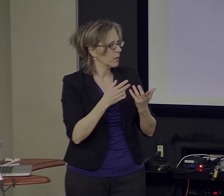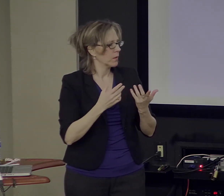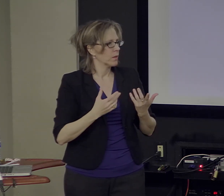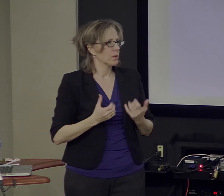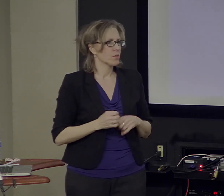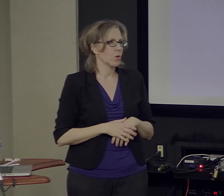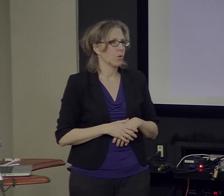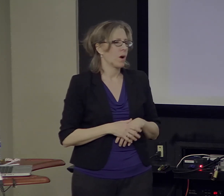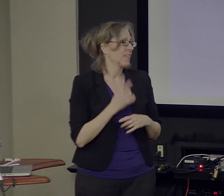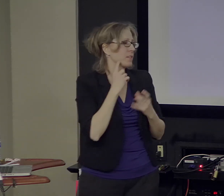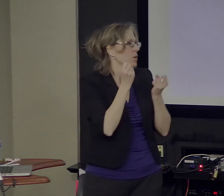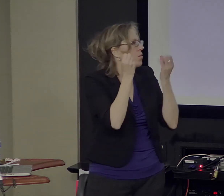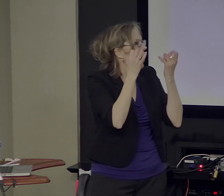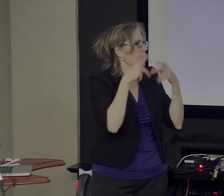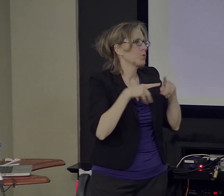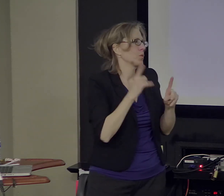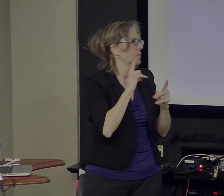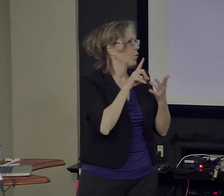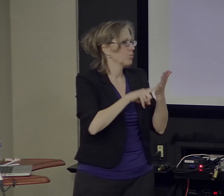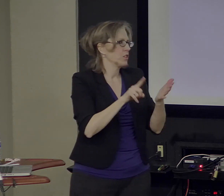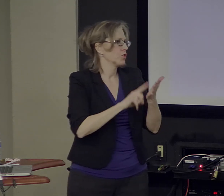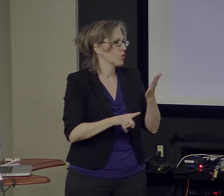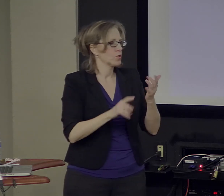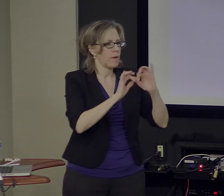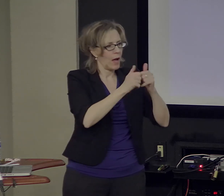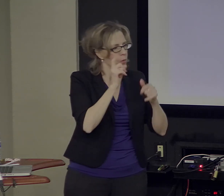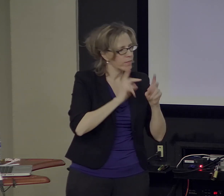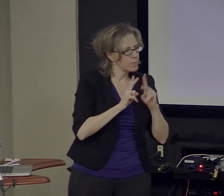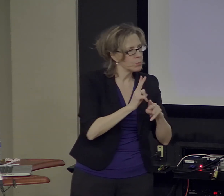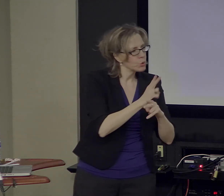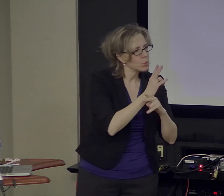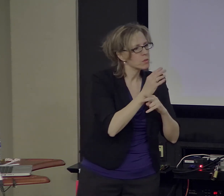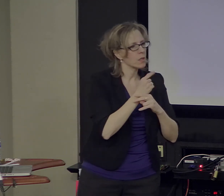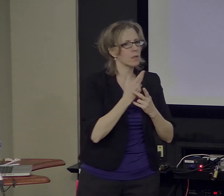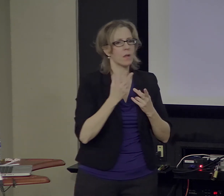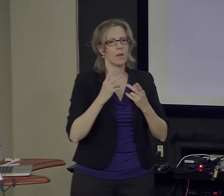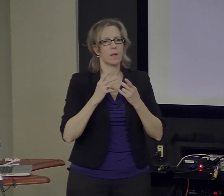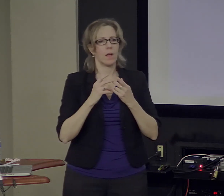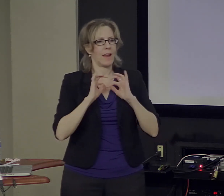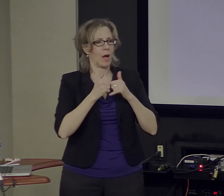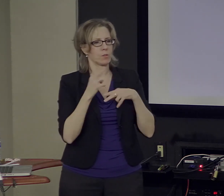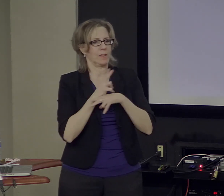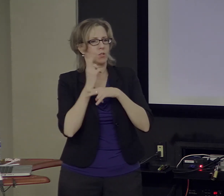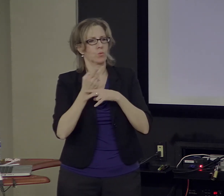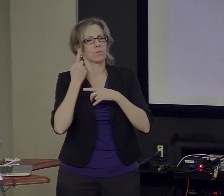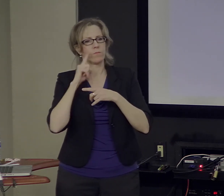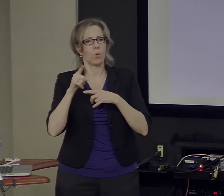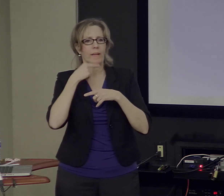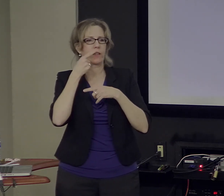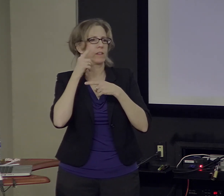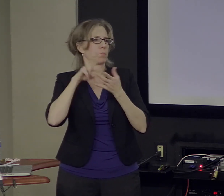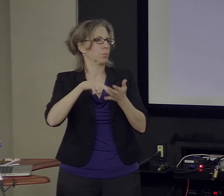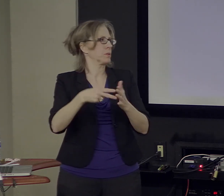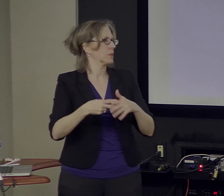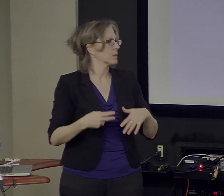many overlays, it's very hard to pinpoint. I think we have a lot of opportunities for research. How deaf people are